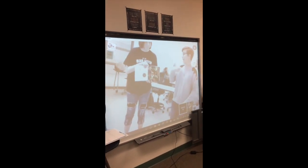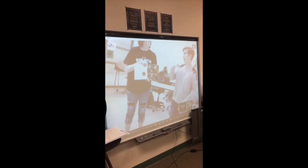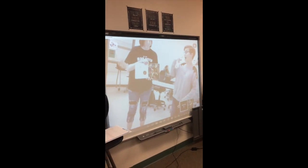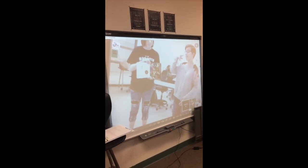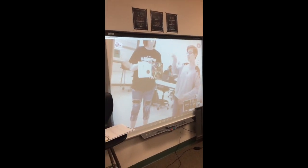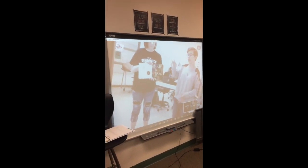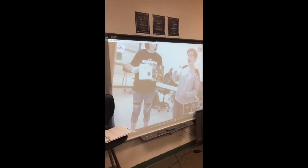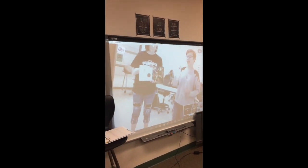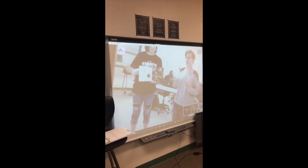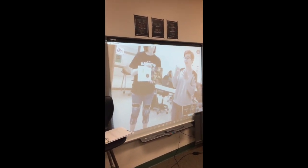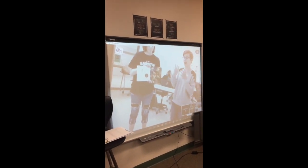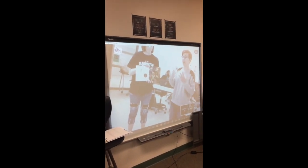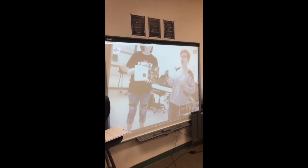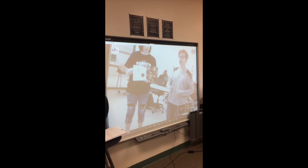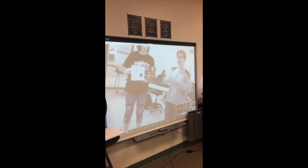I spied a fire hydrant